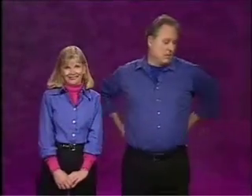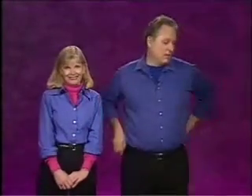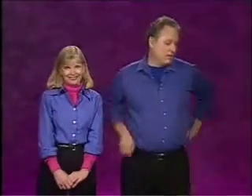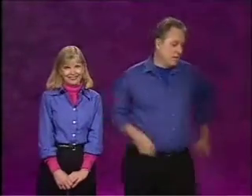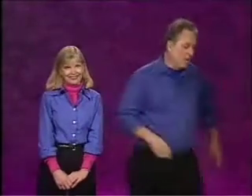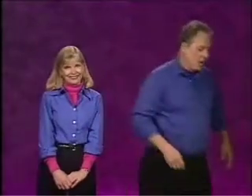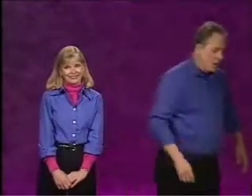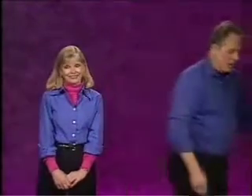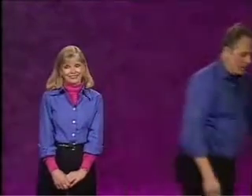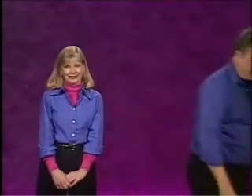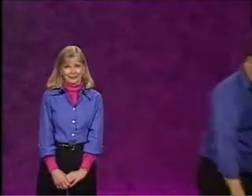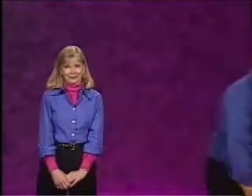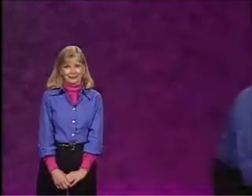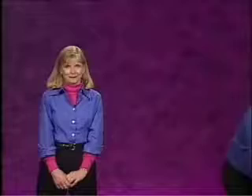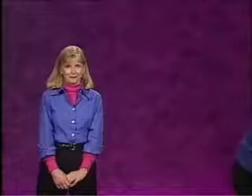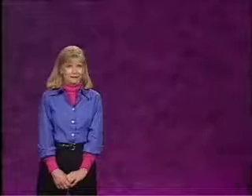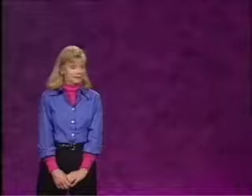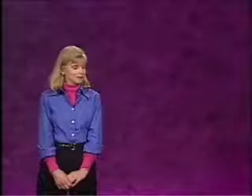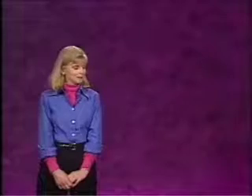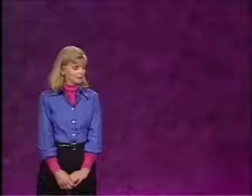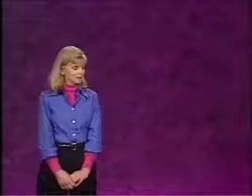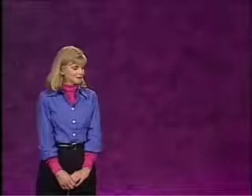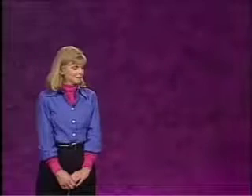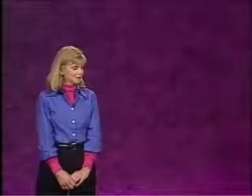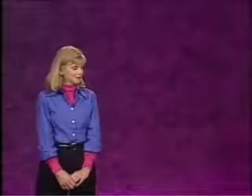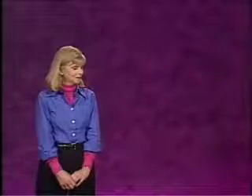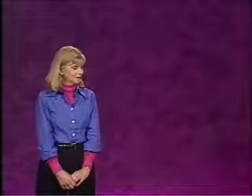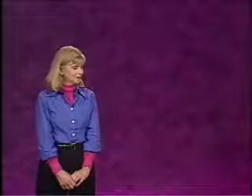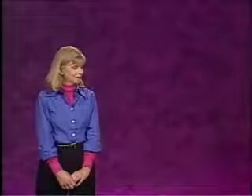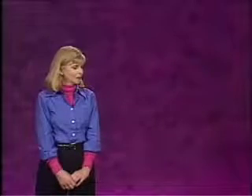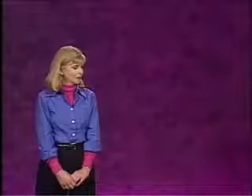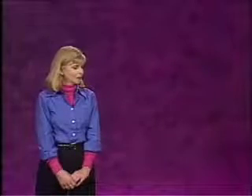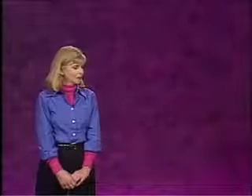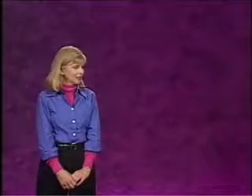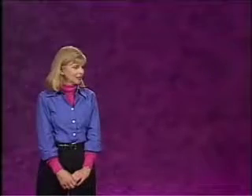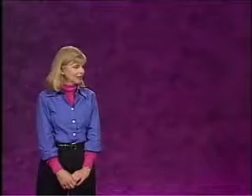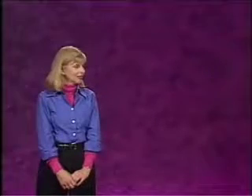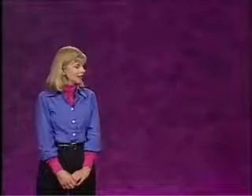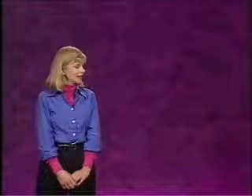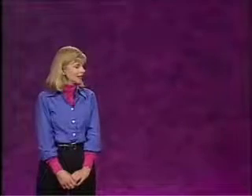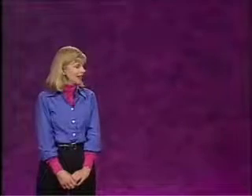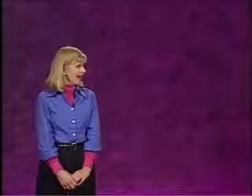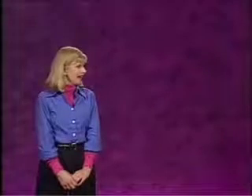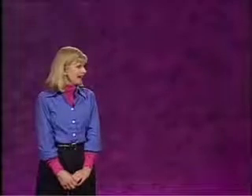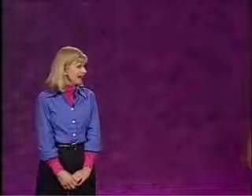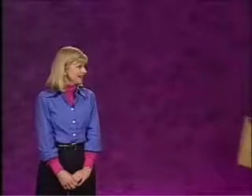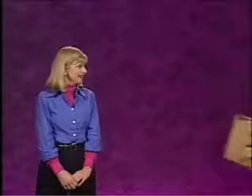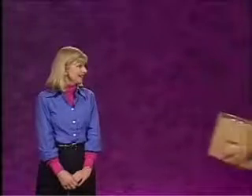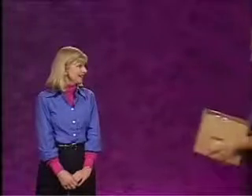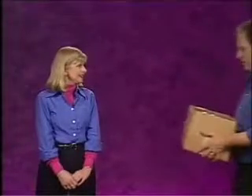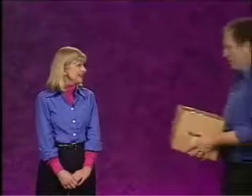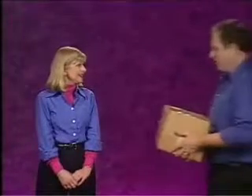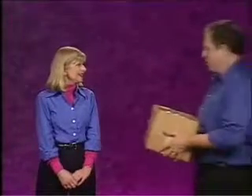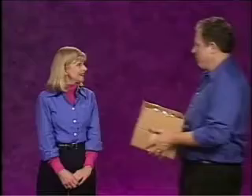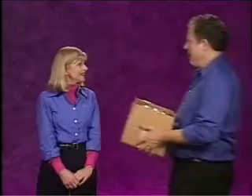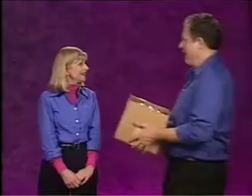Well, okay. If you say so, I'll just go right over here and pick this thing up. Oh, my goodness. You're right.